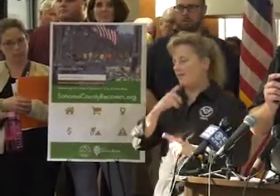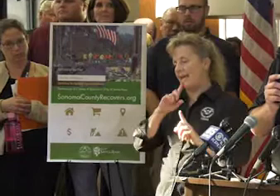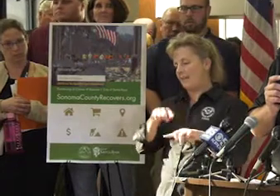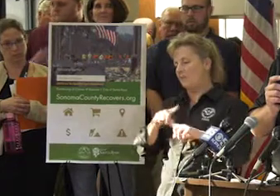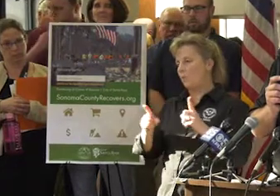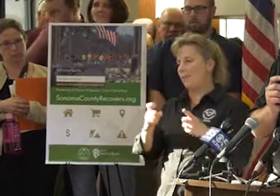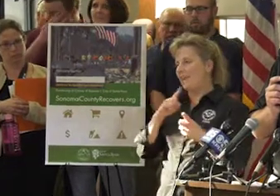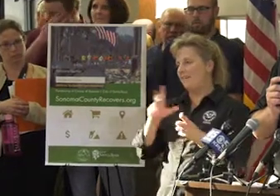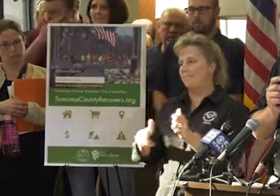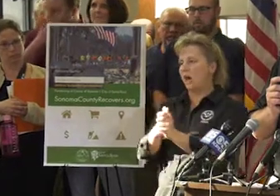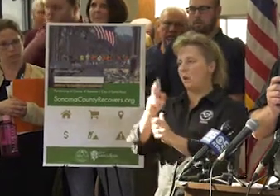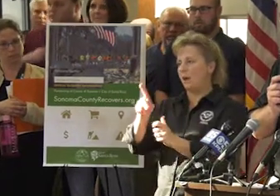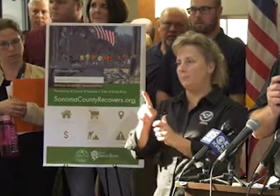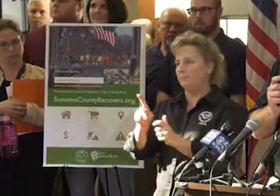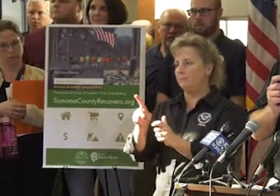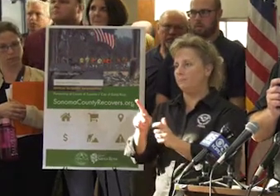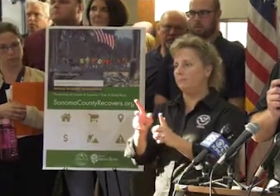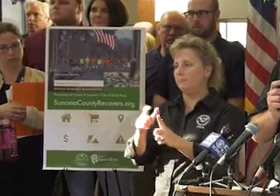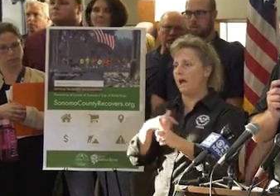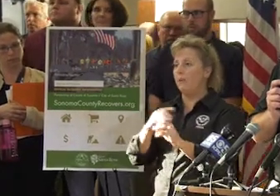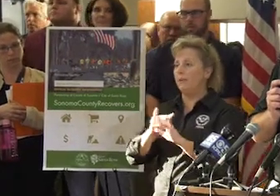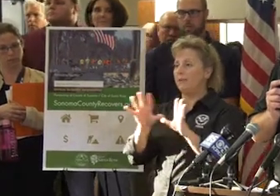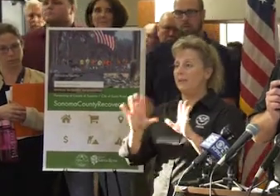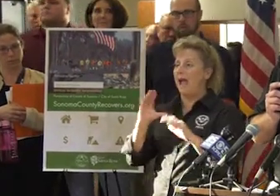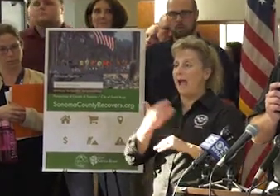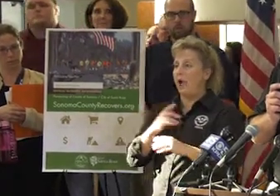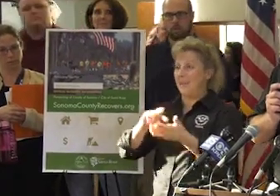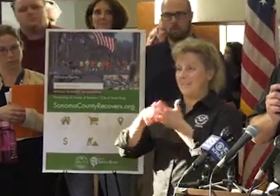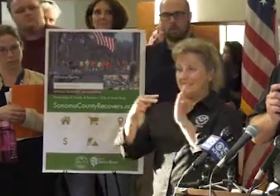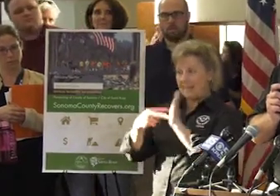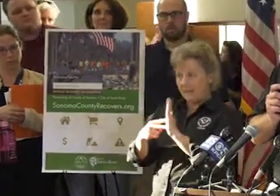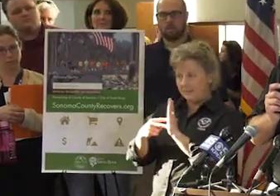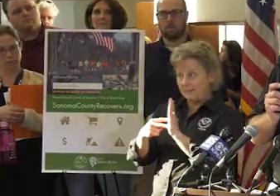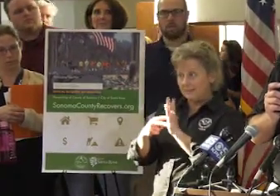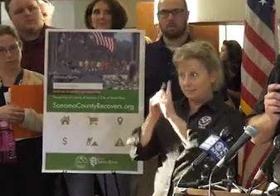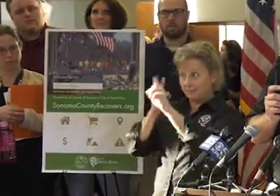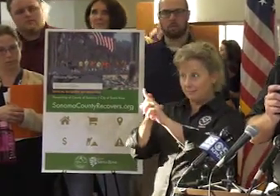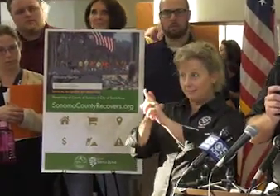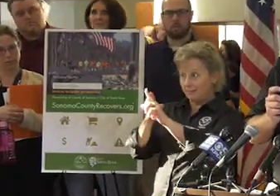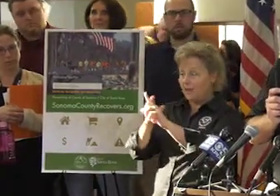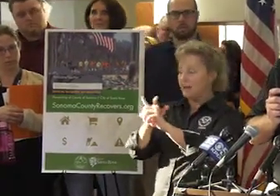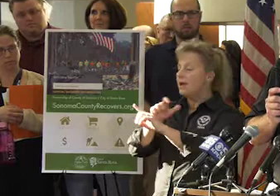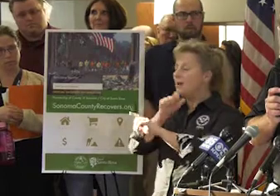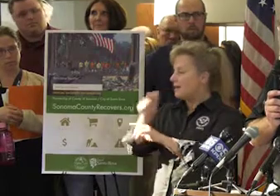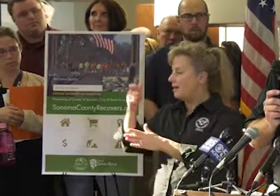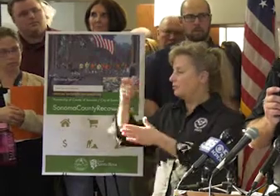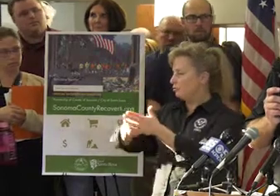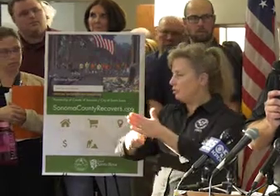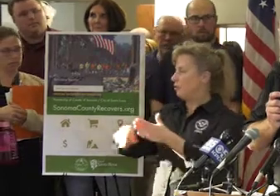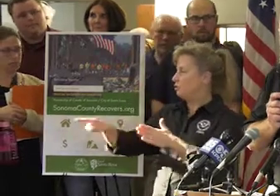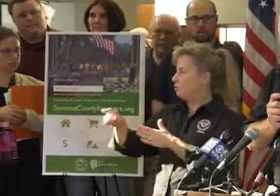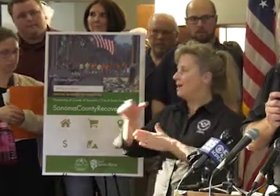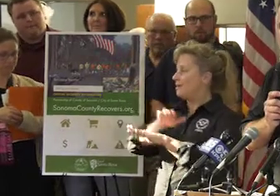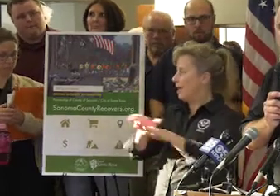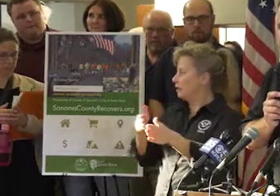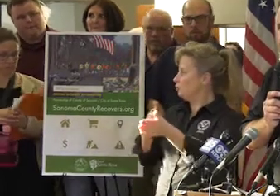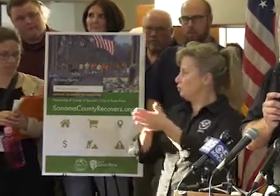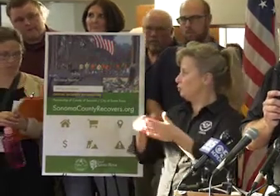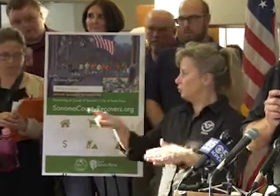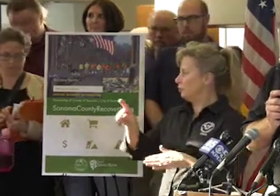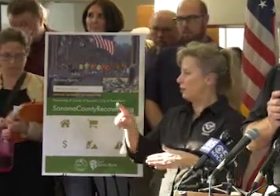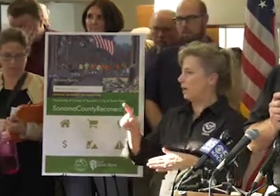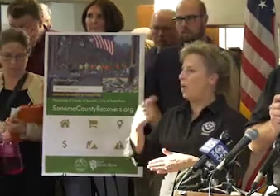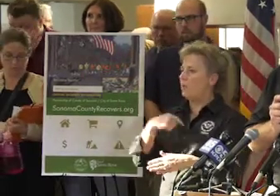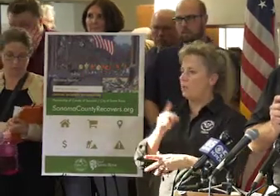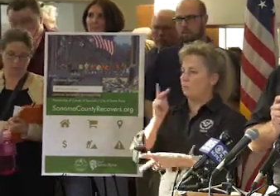that, but we can certainly follow up on that. All right, let me just be clear. Our intent is not to charge you and not to sue you, and we will stick